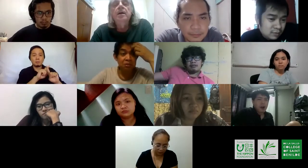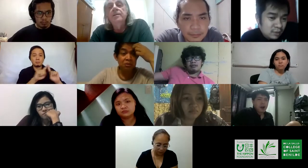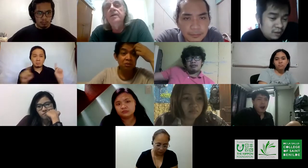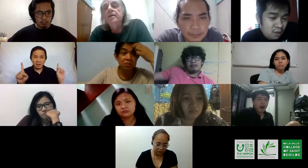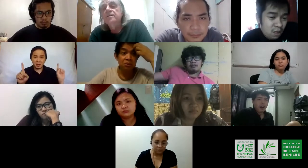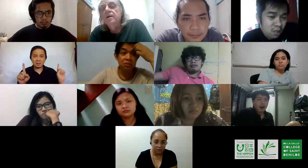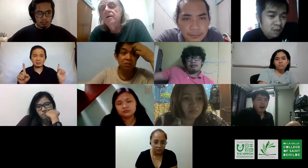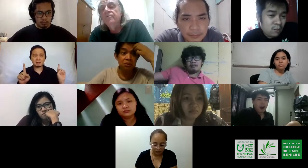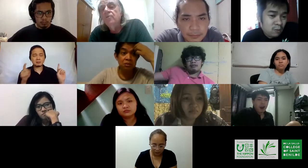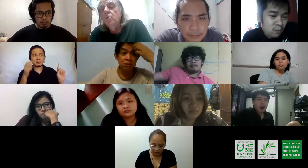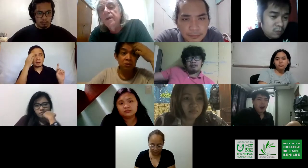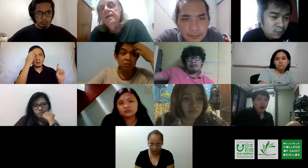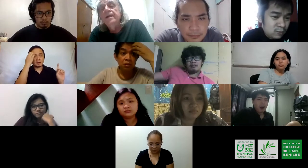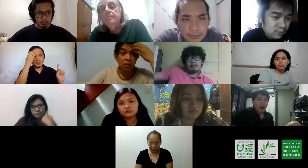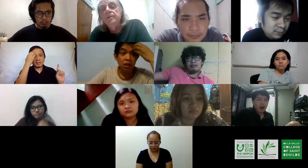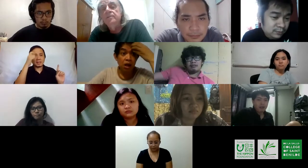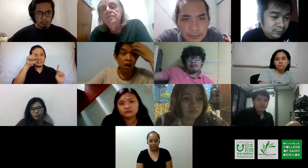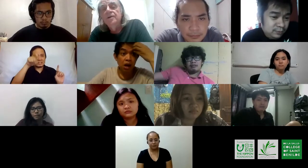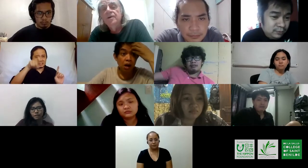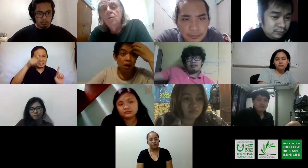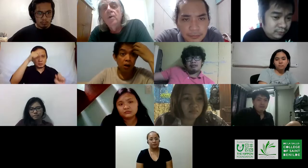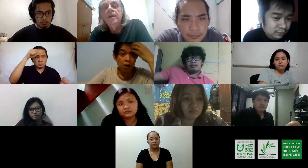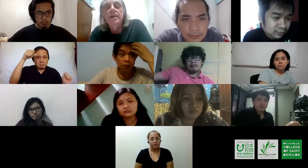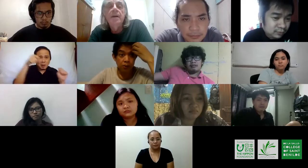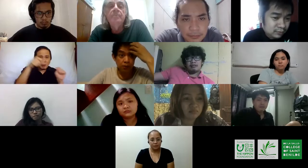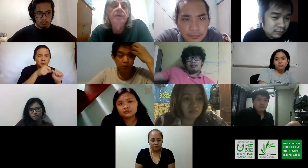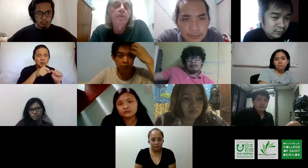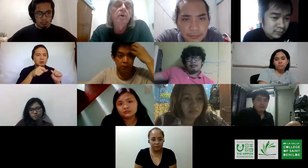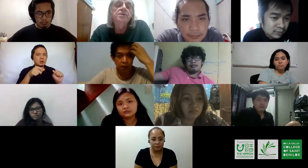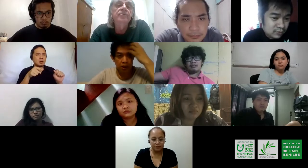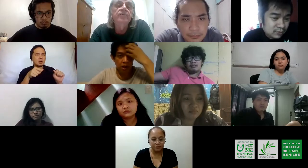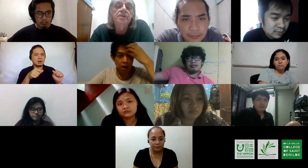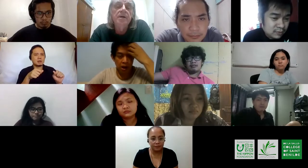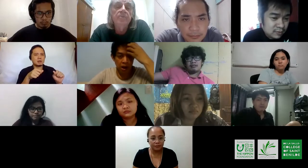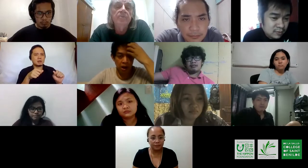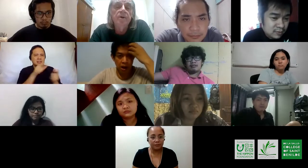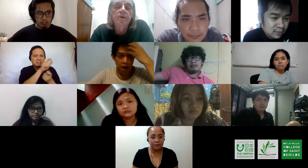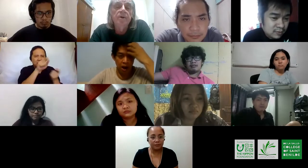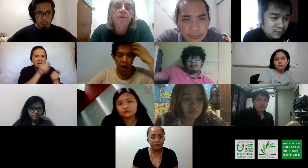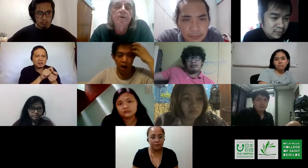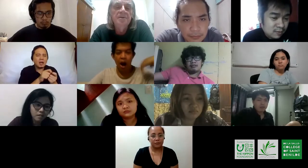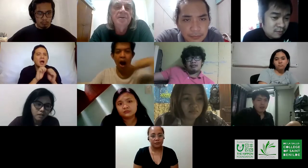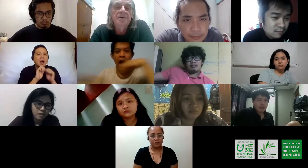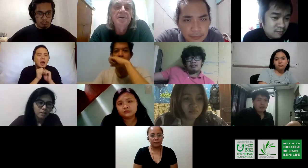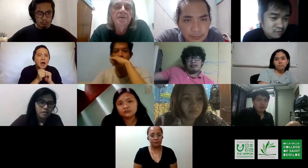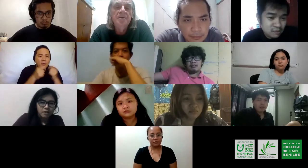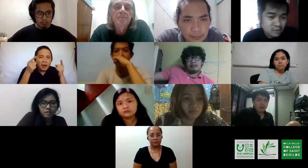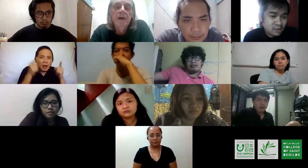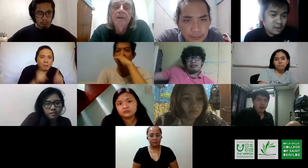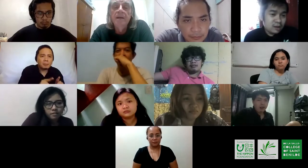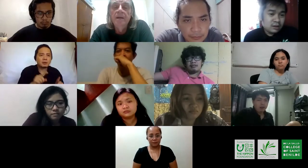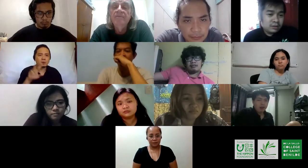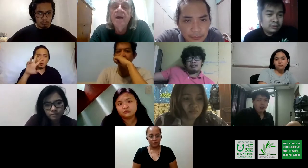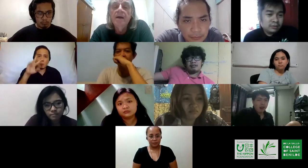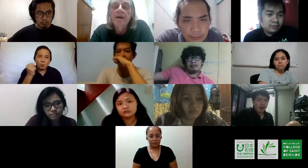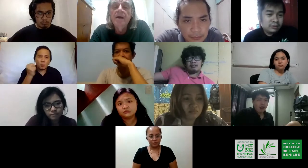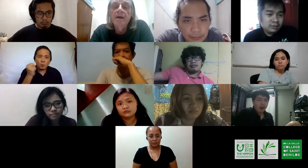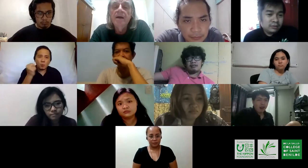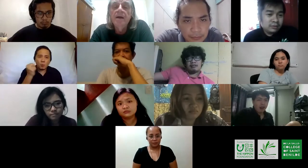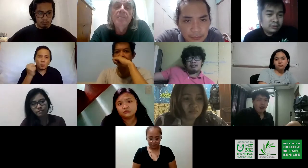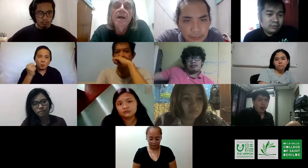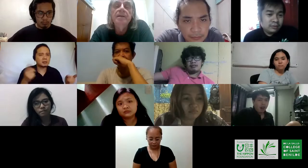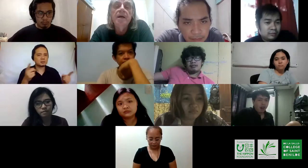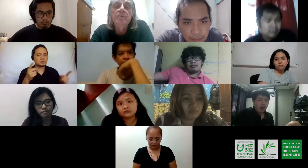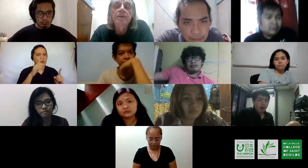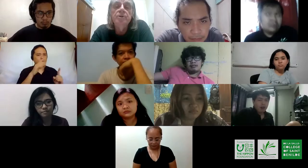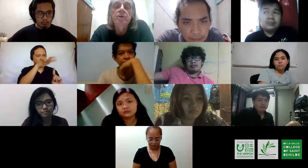in the context of when it happened. When it happened, he was the first deaf president now. But in fact,